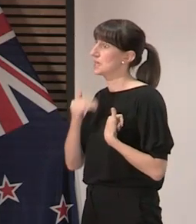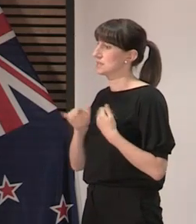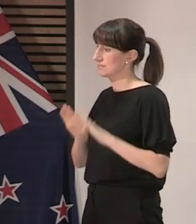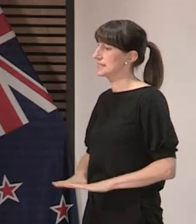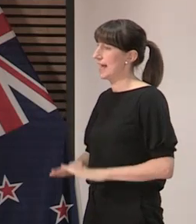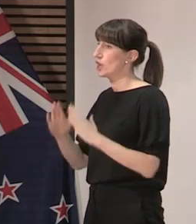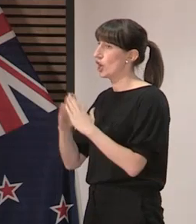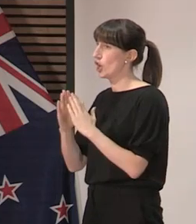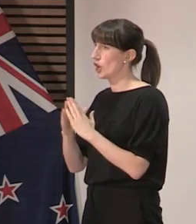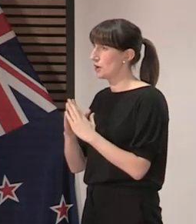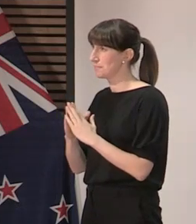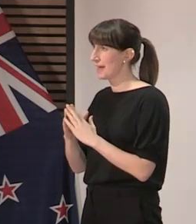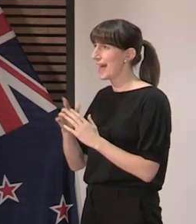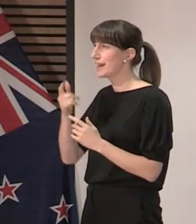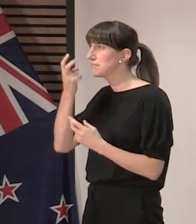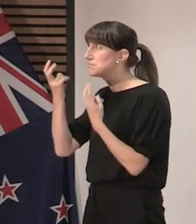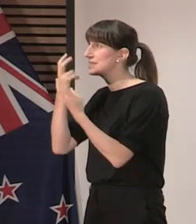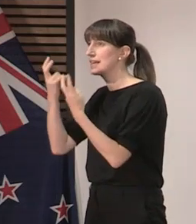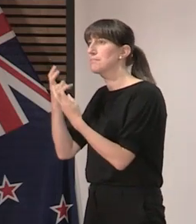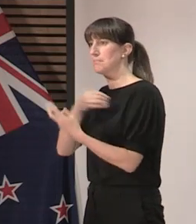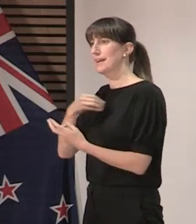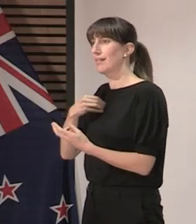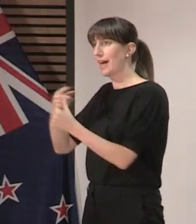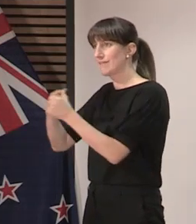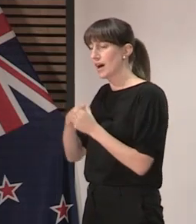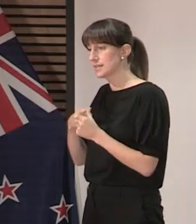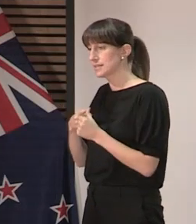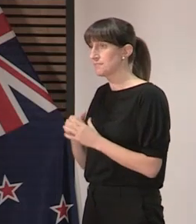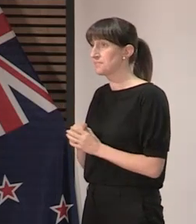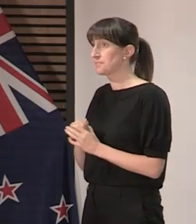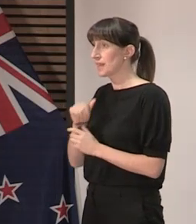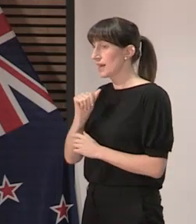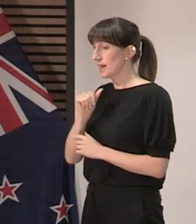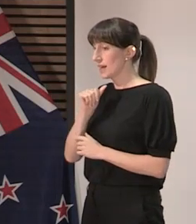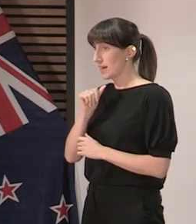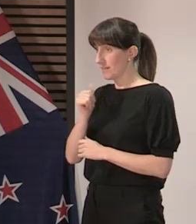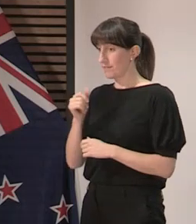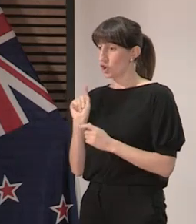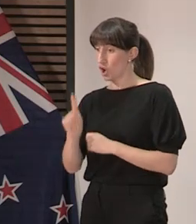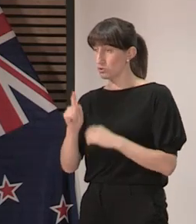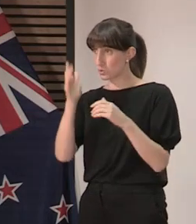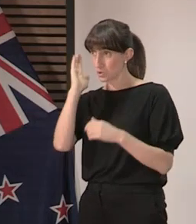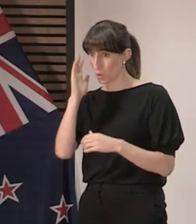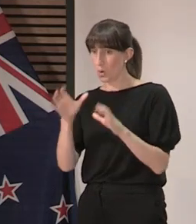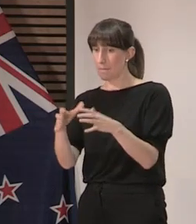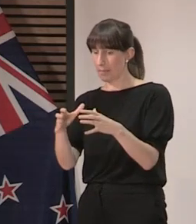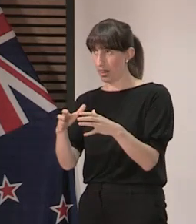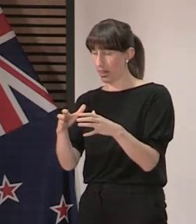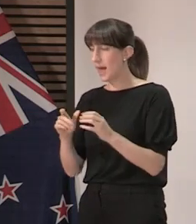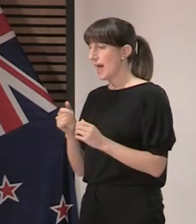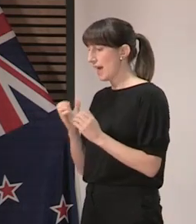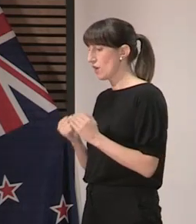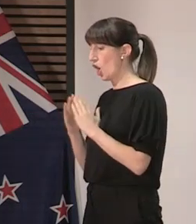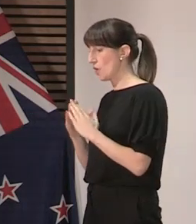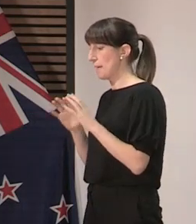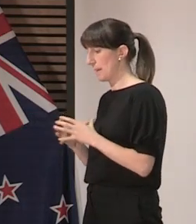tested. Strictly maintain your family bubble outside of schools and early learning, and ensure that great hygiene